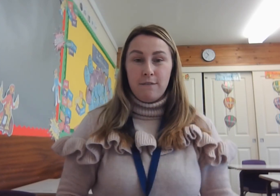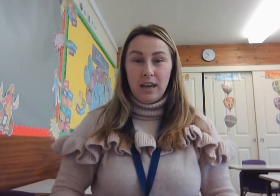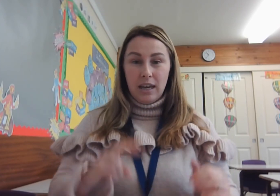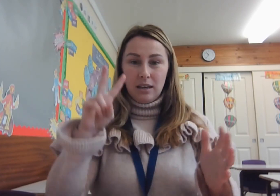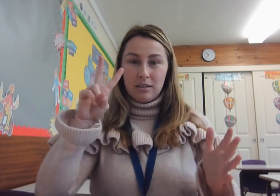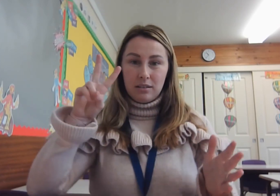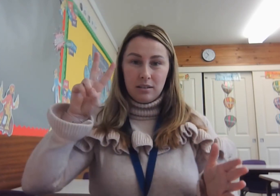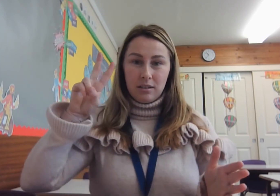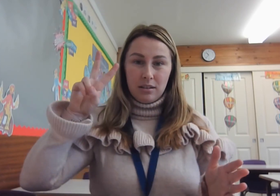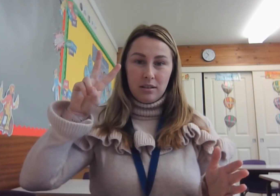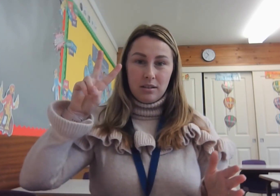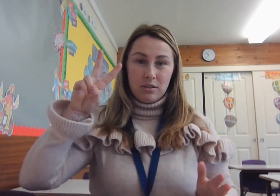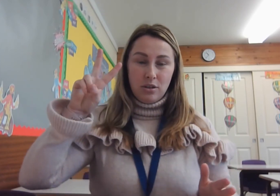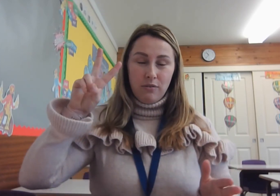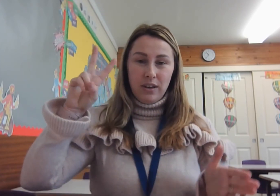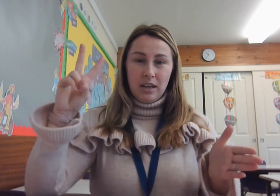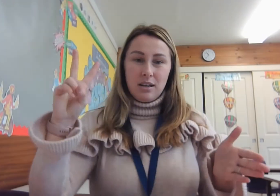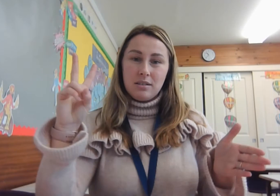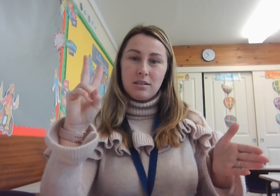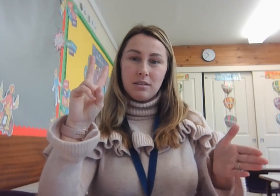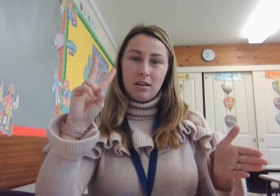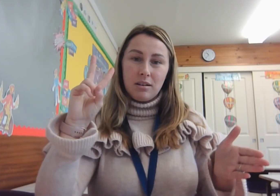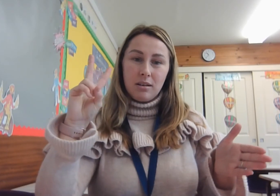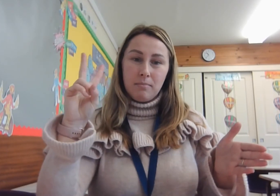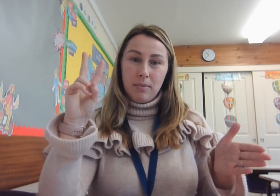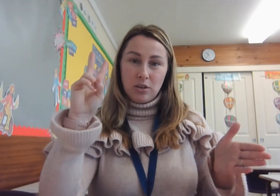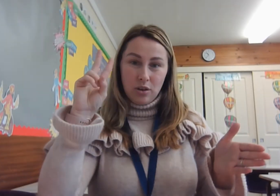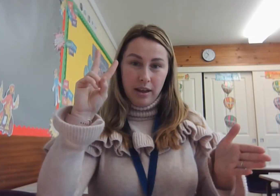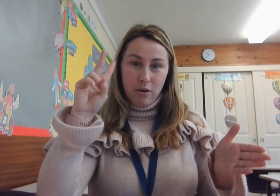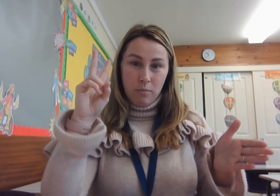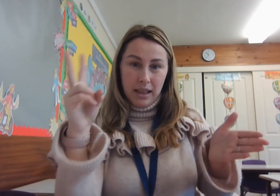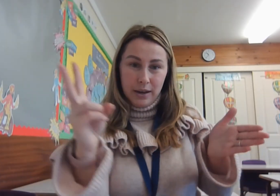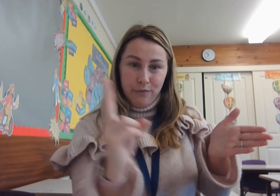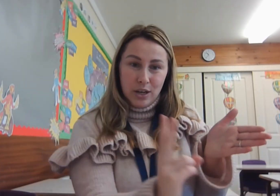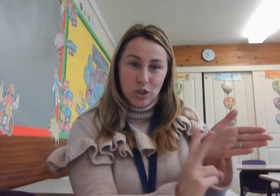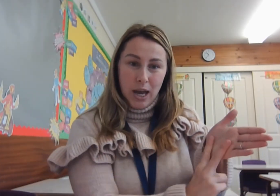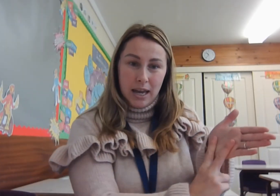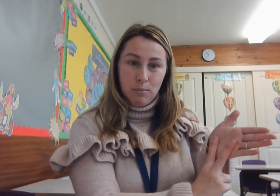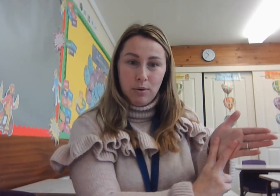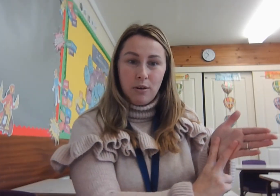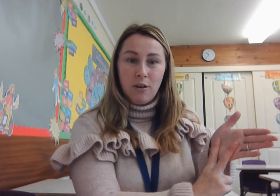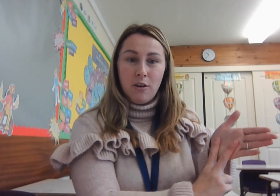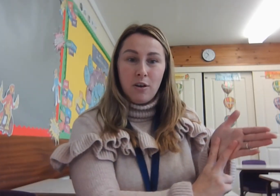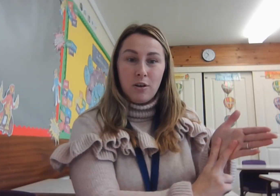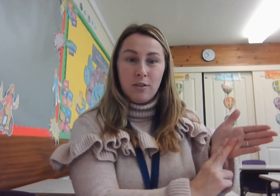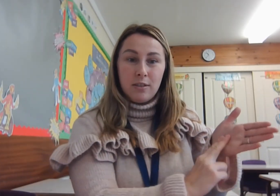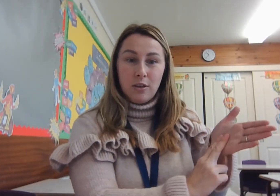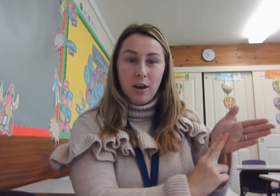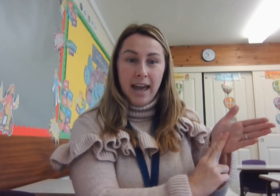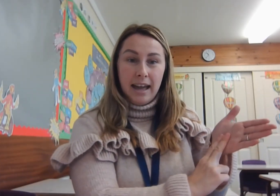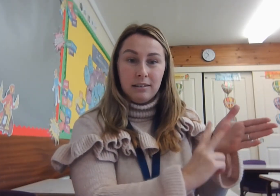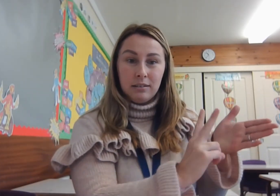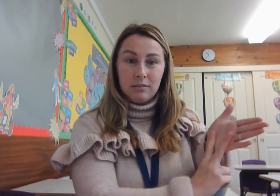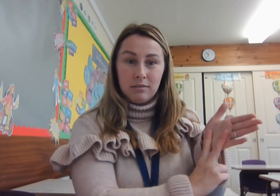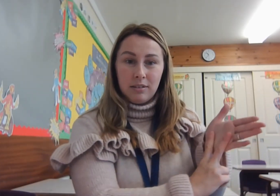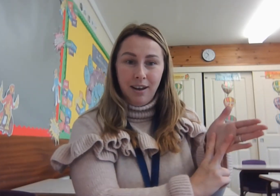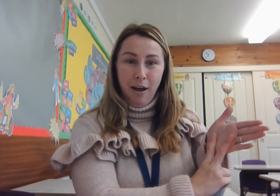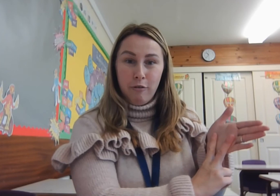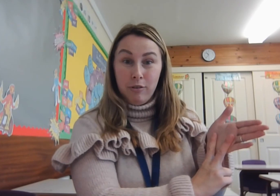V. Two fingers. Make sure they're open like a V shape. not an N, a